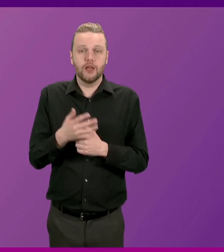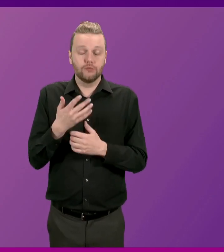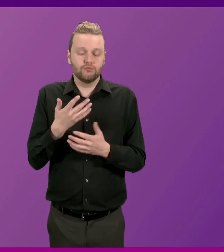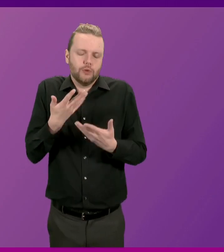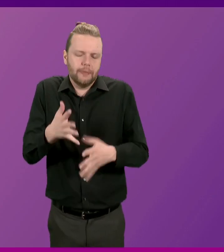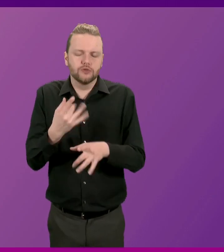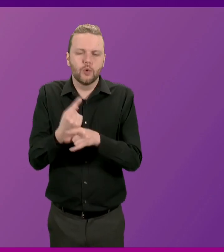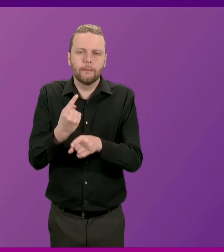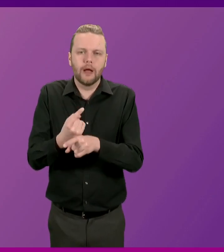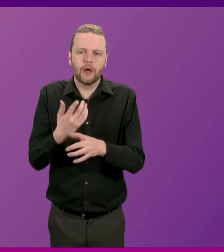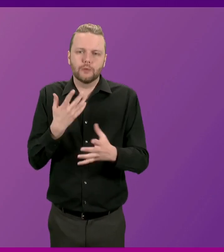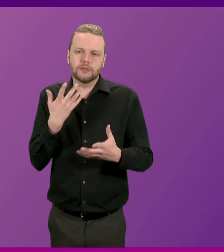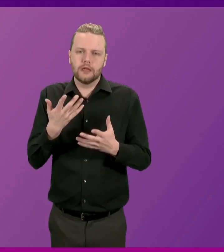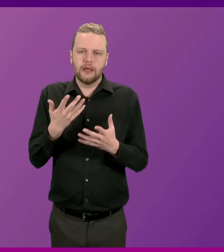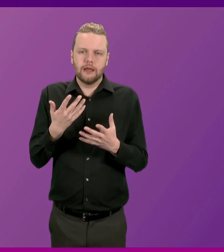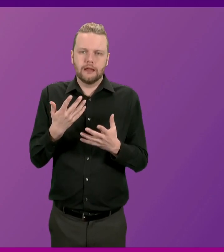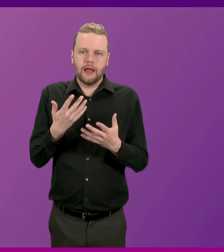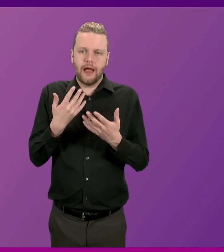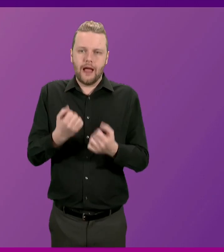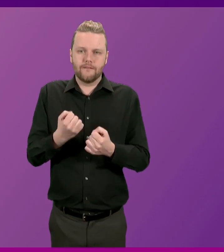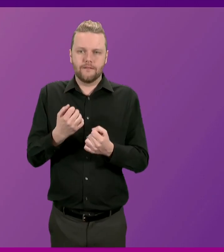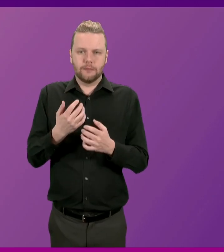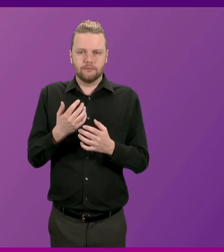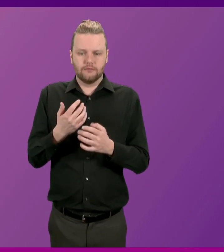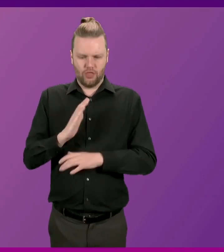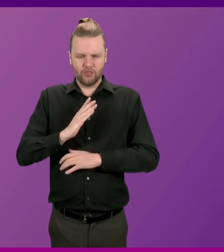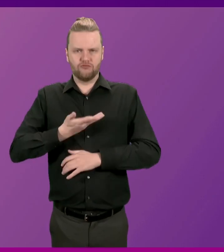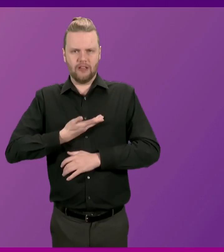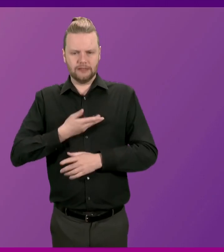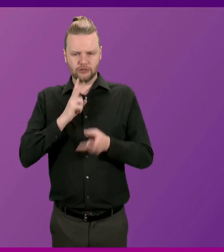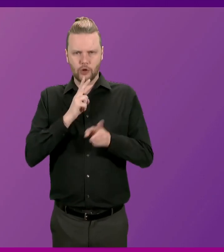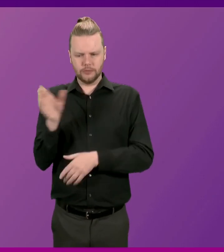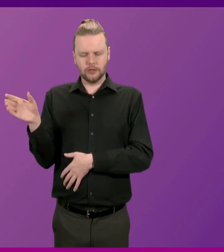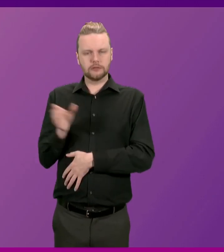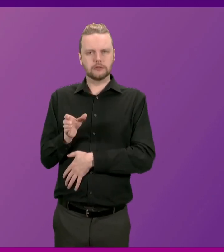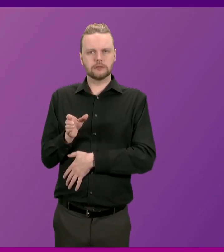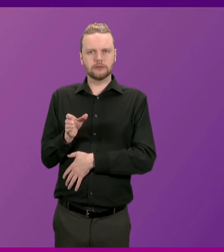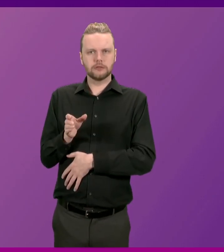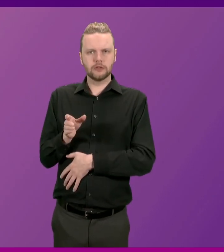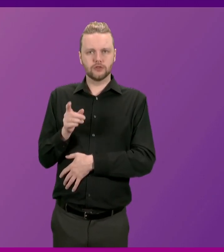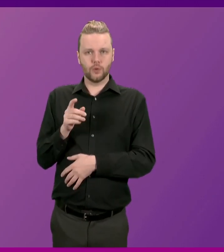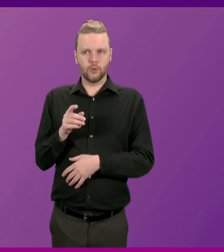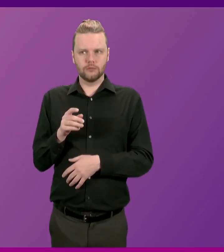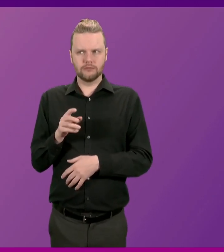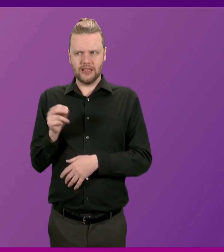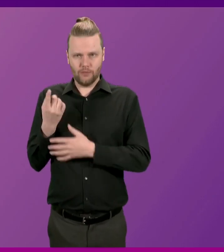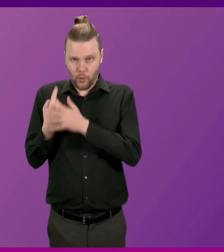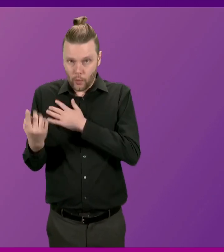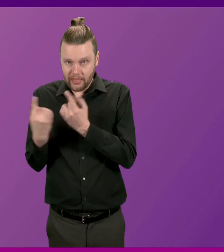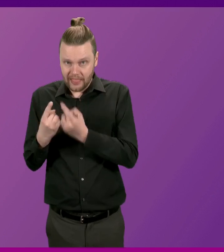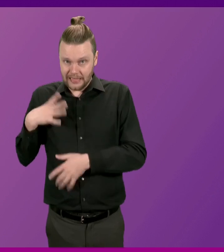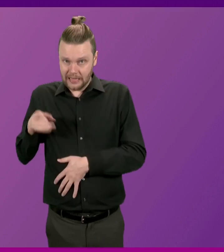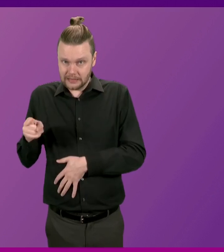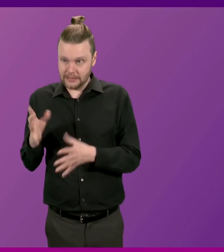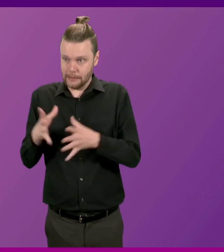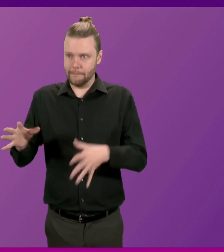about having the right interpreters in the right place. Is that not all we need, because that's a big